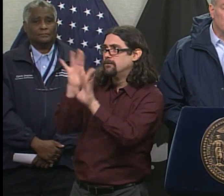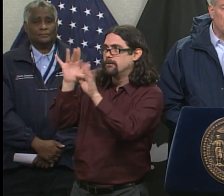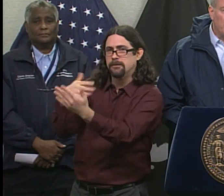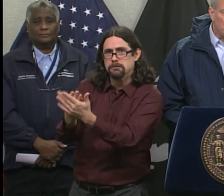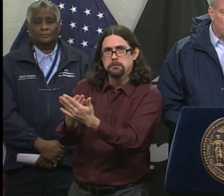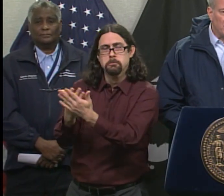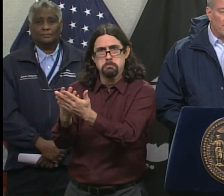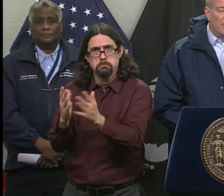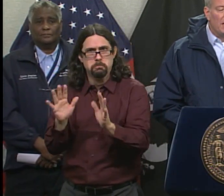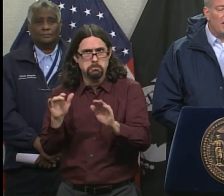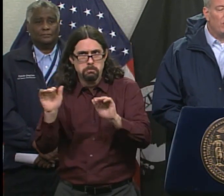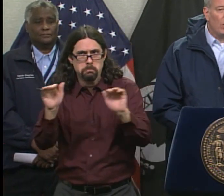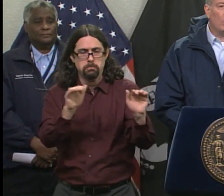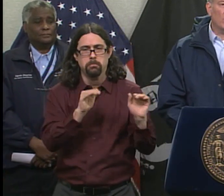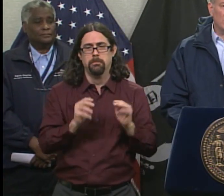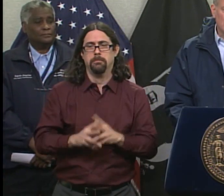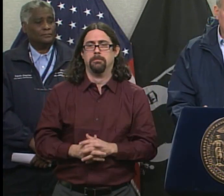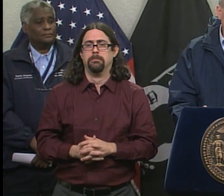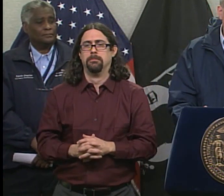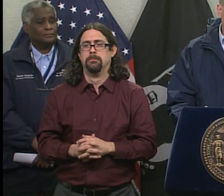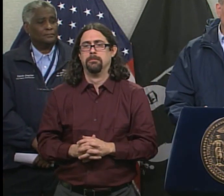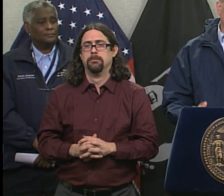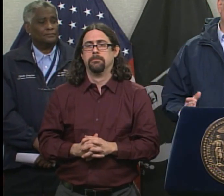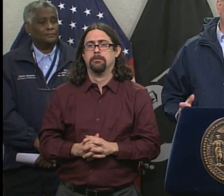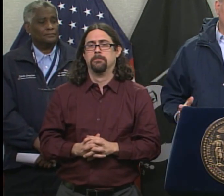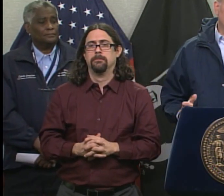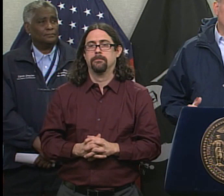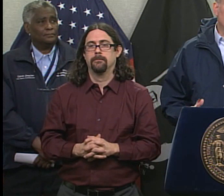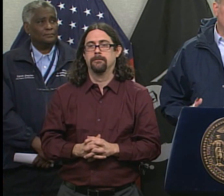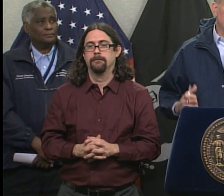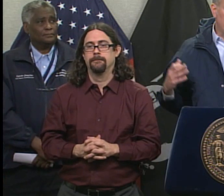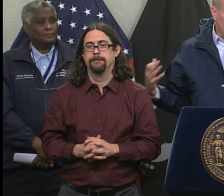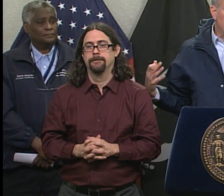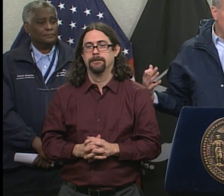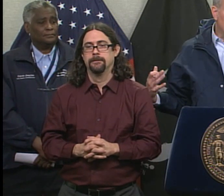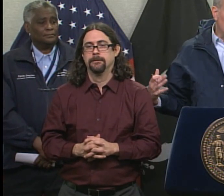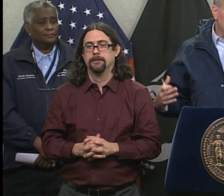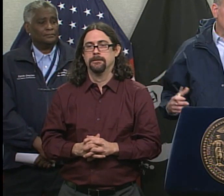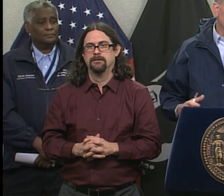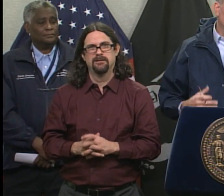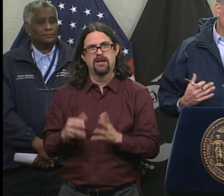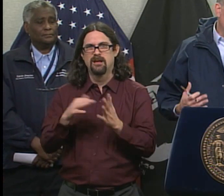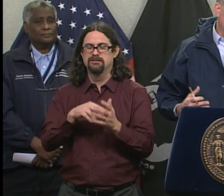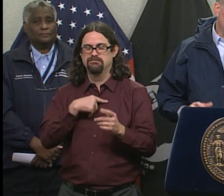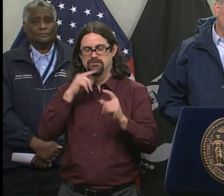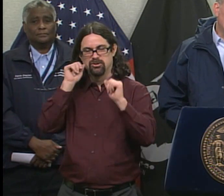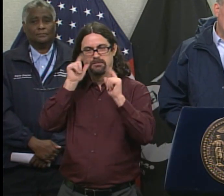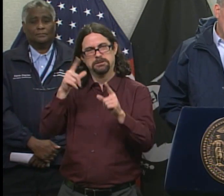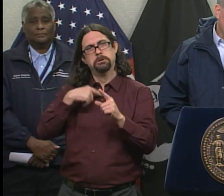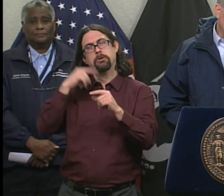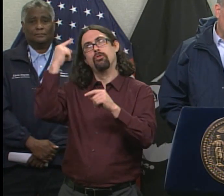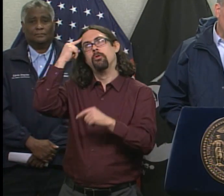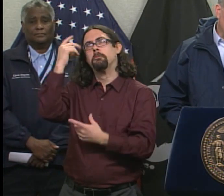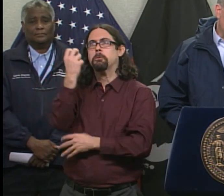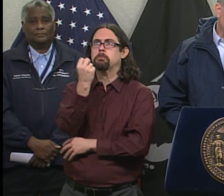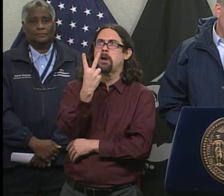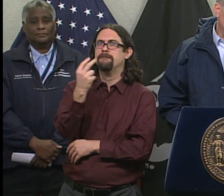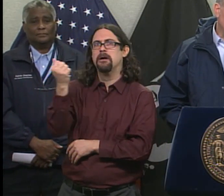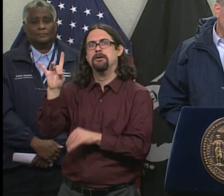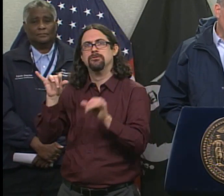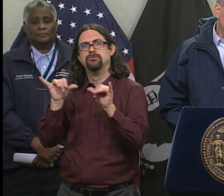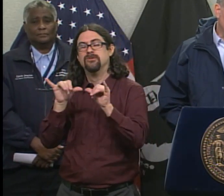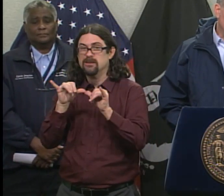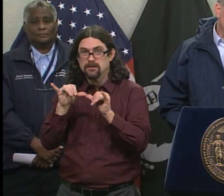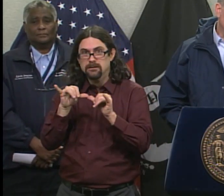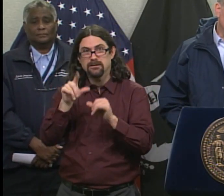terms of the budget, if what we're going to see is relatively few storms but very big ones, we can handle that. I mean, obviously, this is